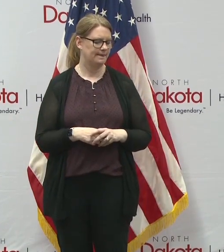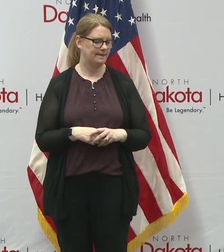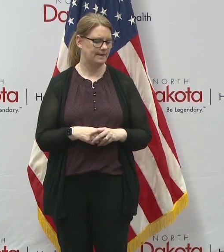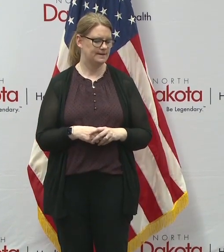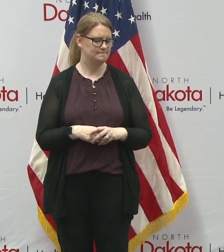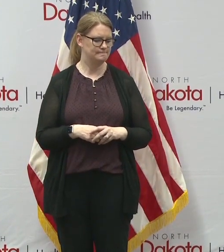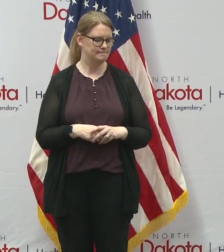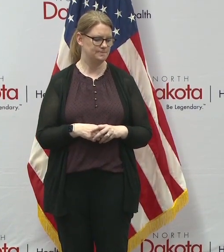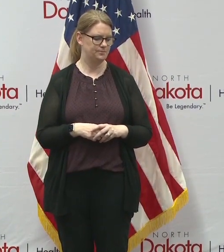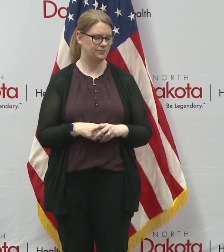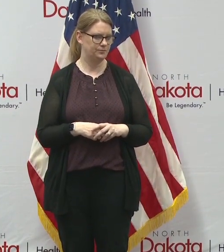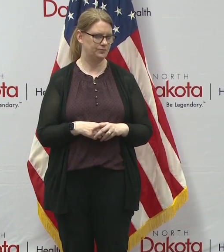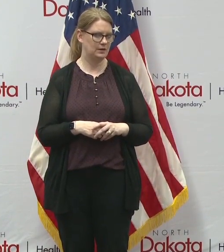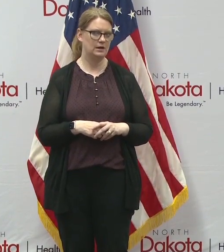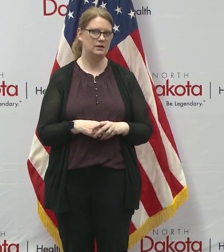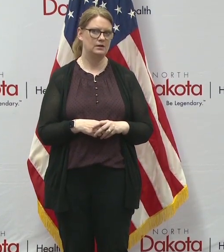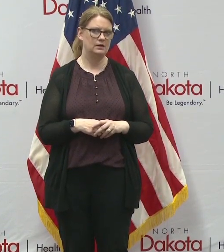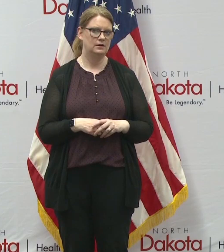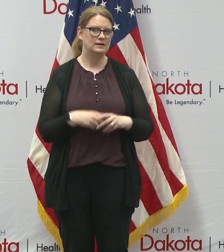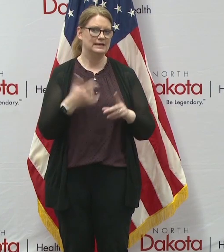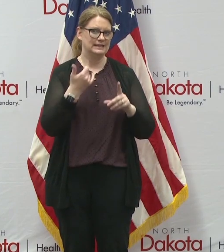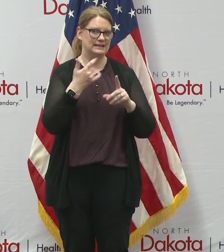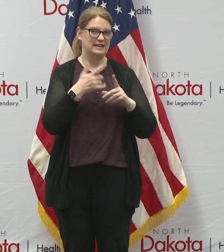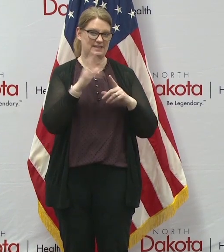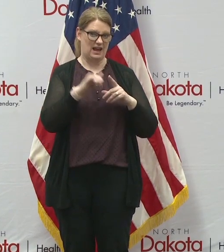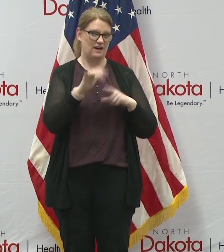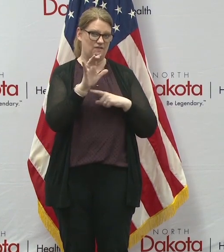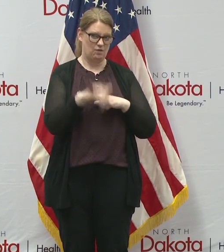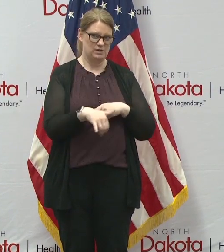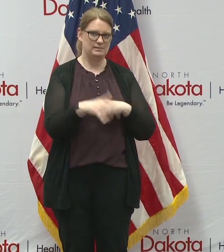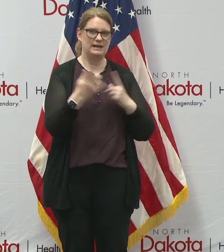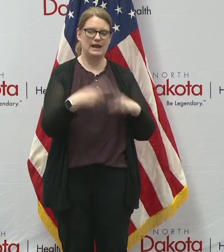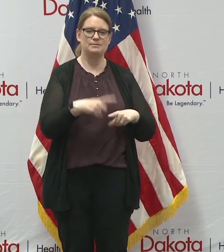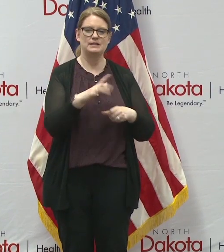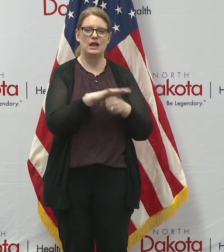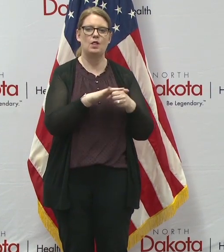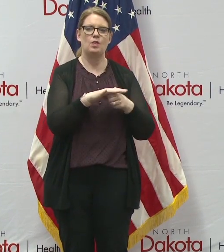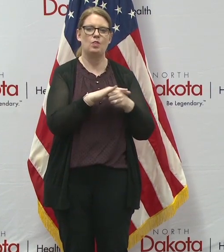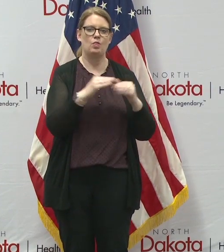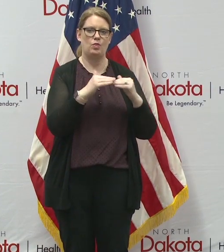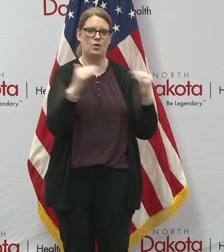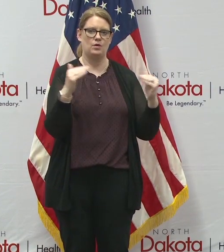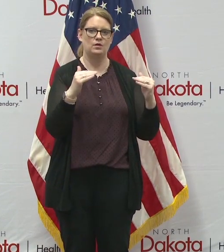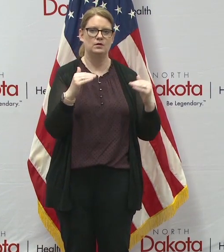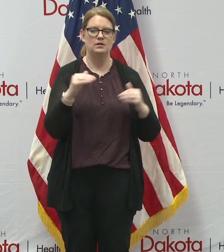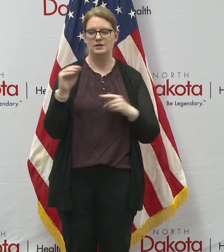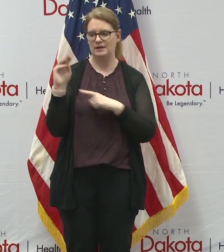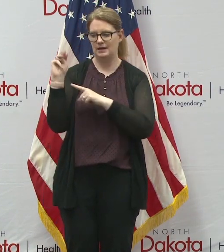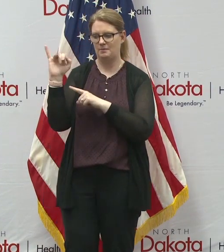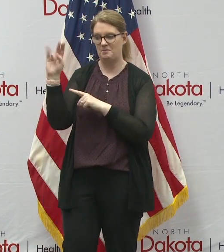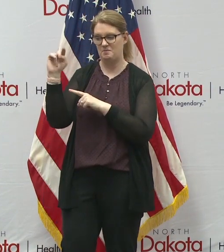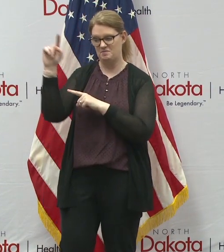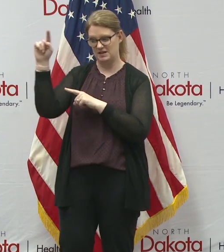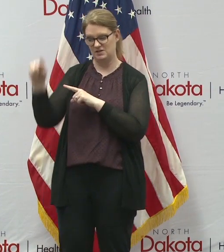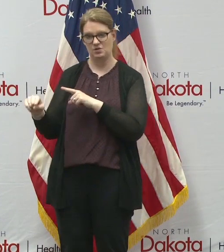As we said, the enforcement happens at a local level, and Minnesota did hit the list from a widespread